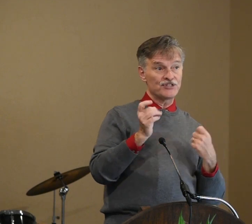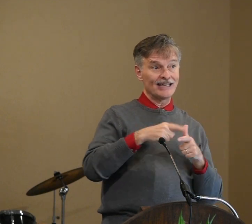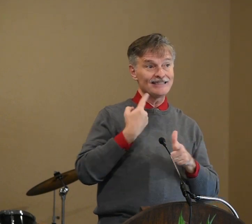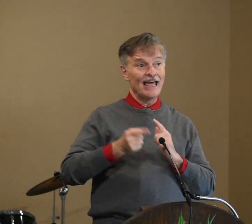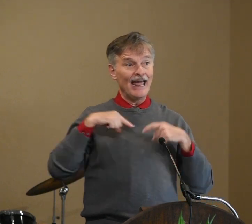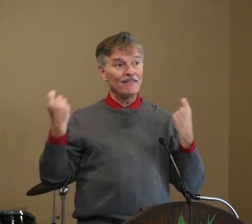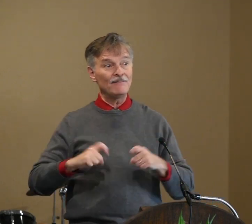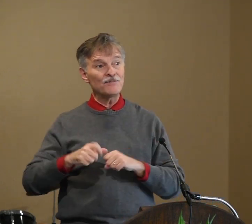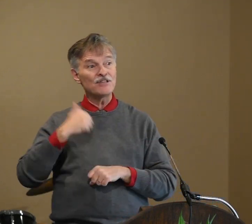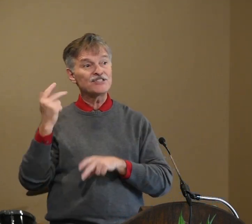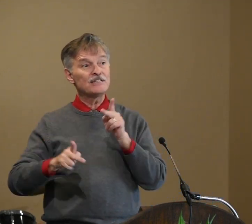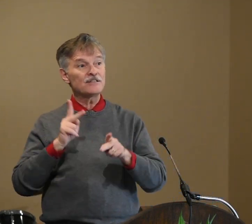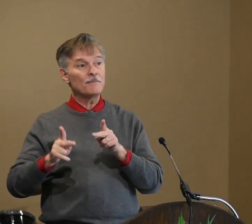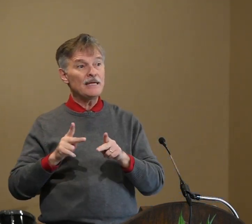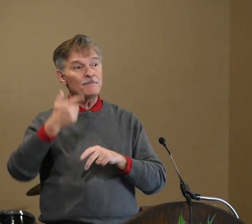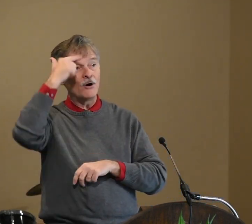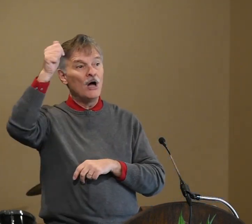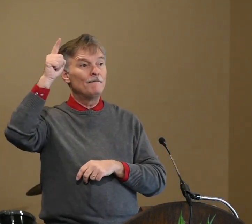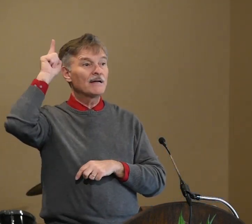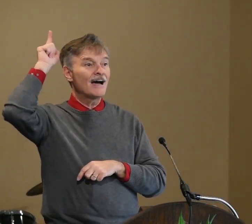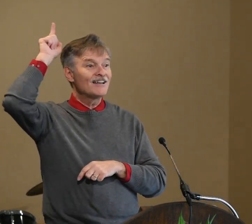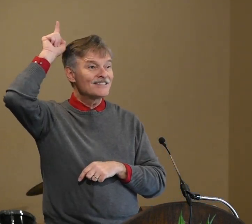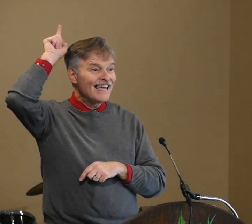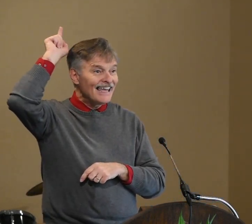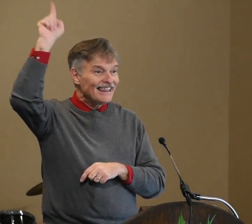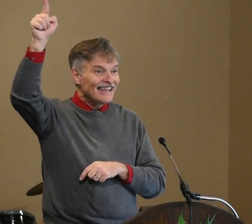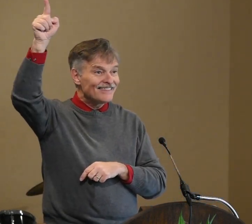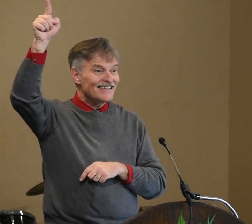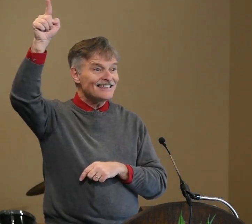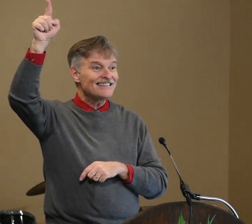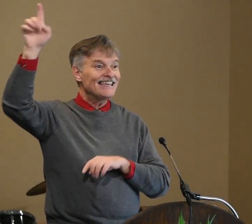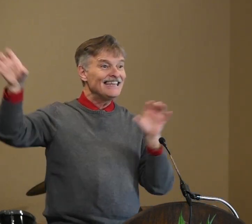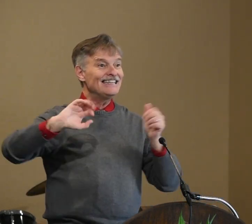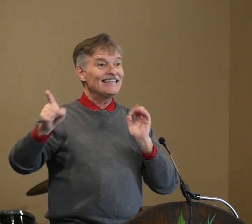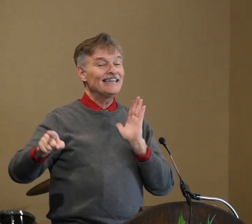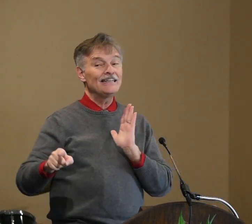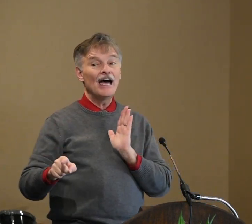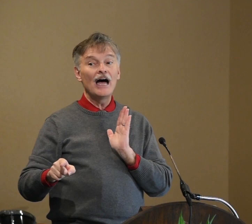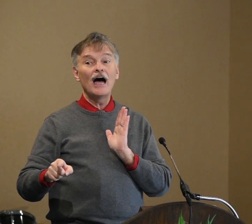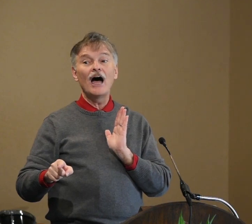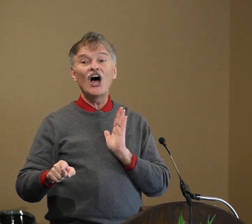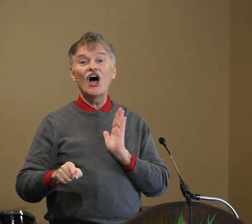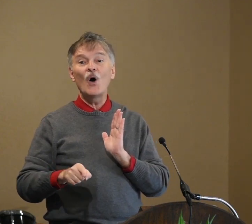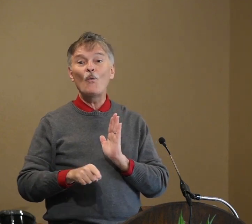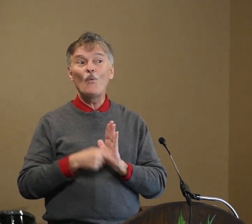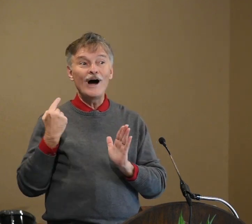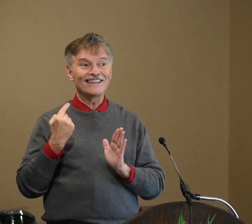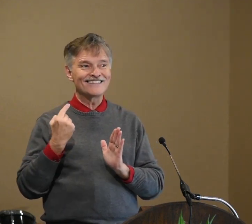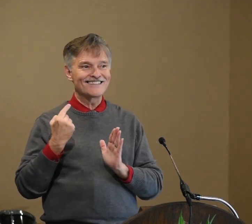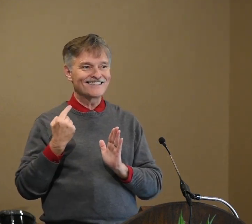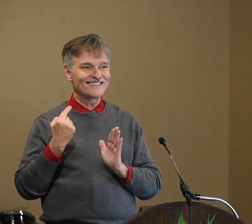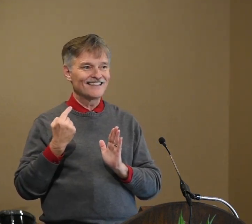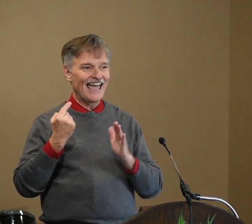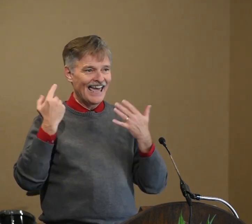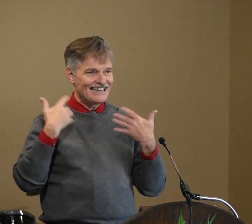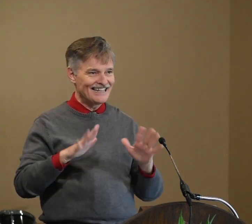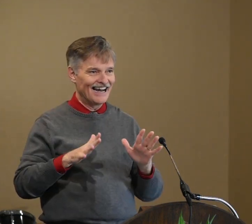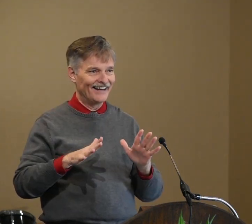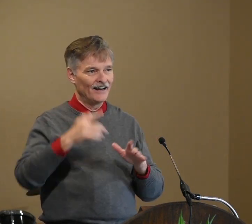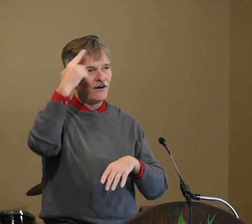sins and then for the sins of the people, because this he did once and done